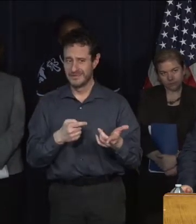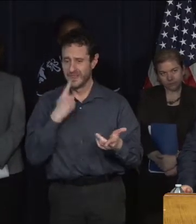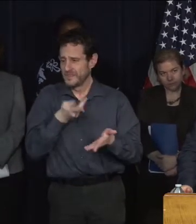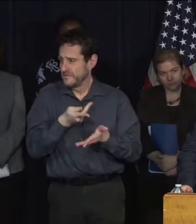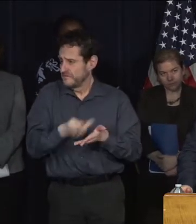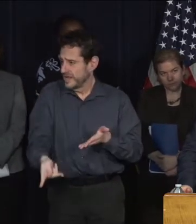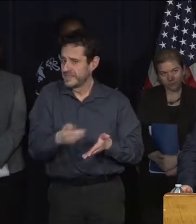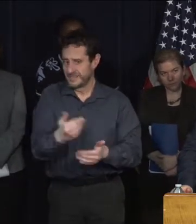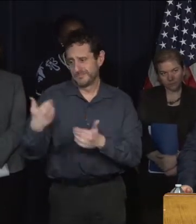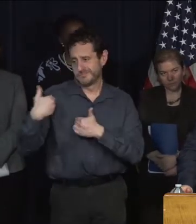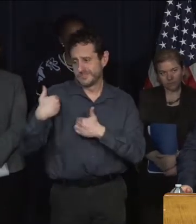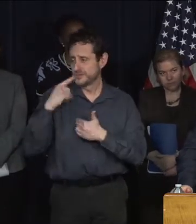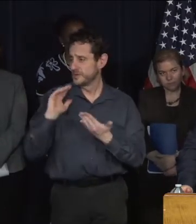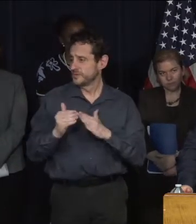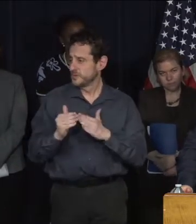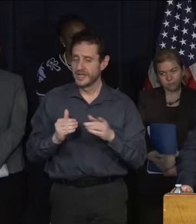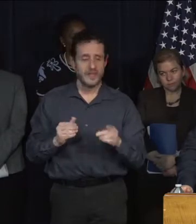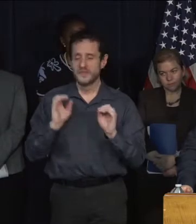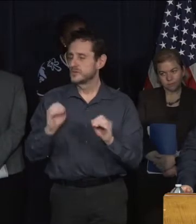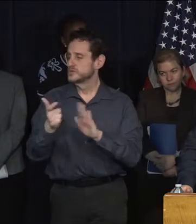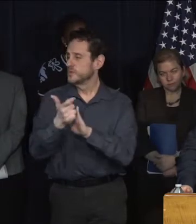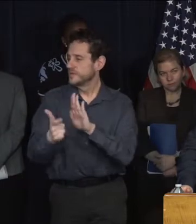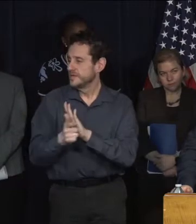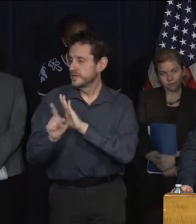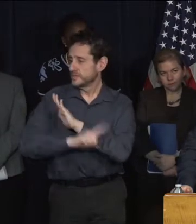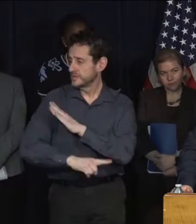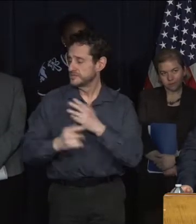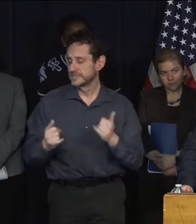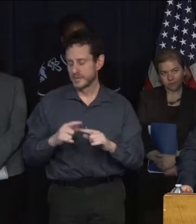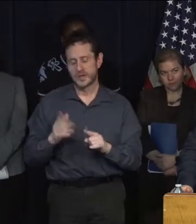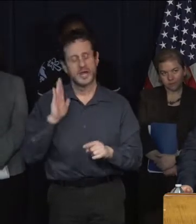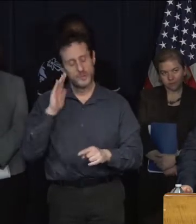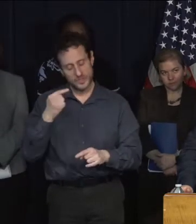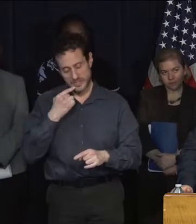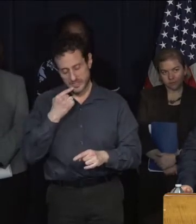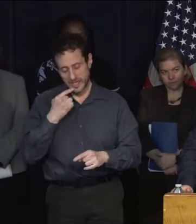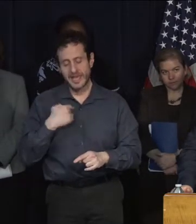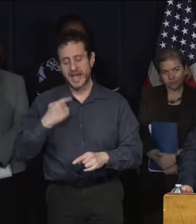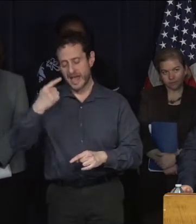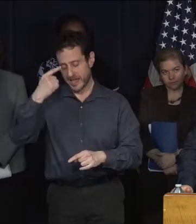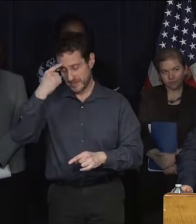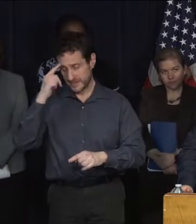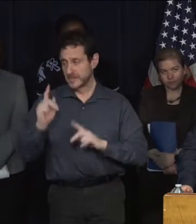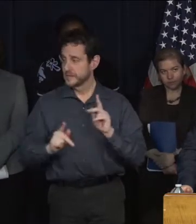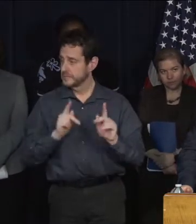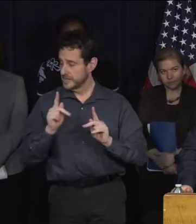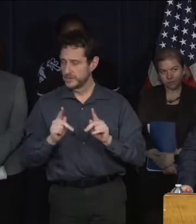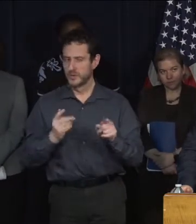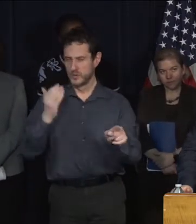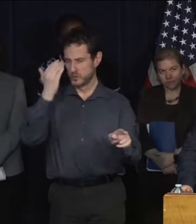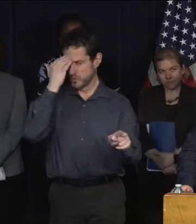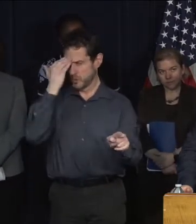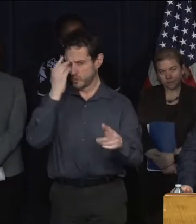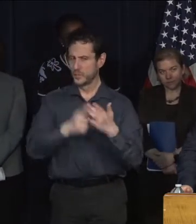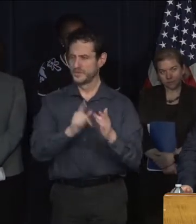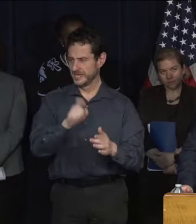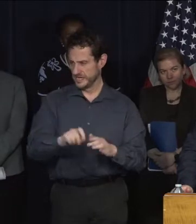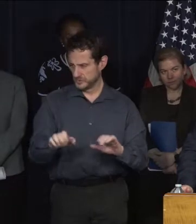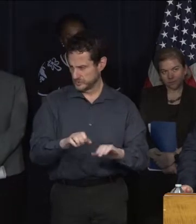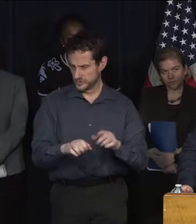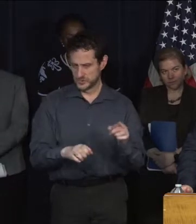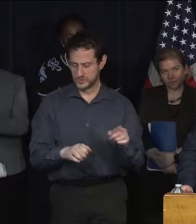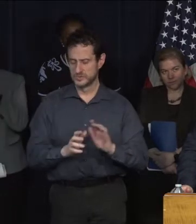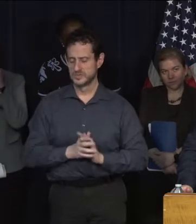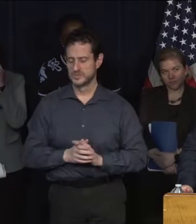legal consequence today, but I will say that I think people know what they should be doing,